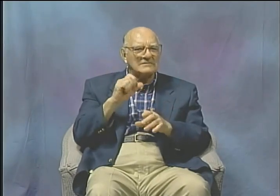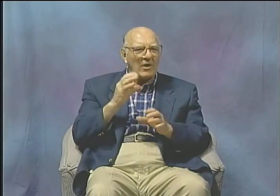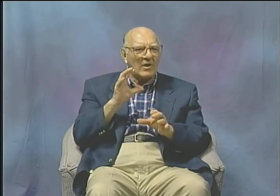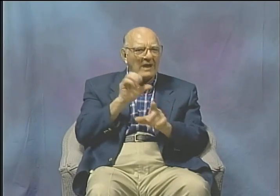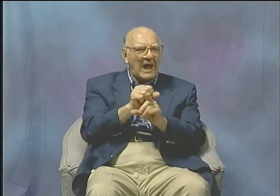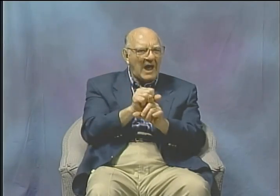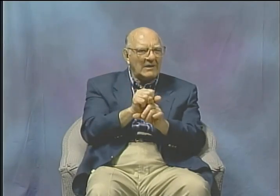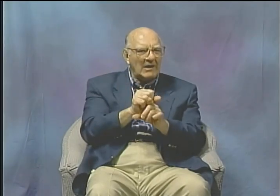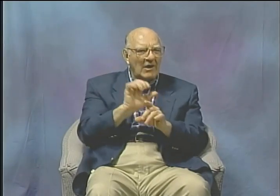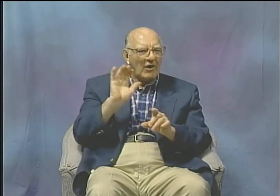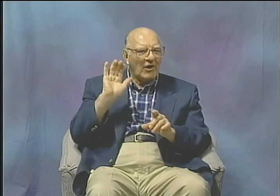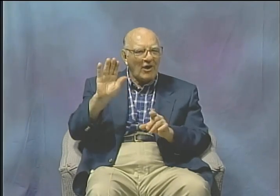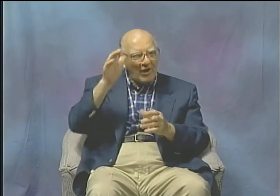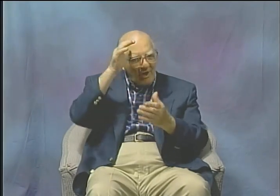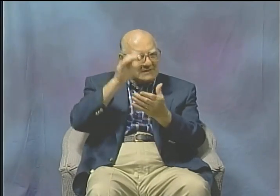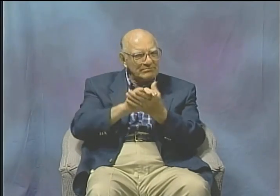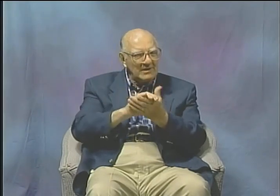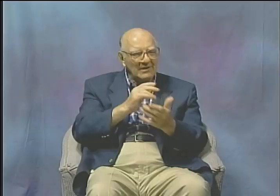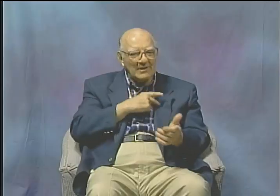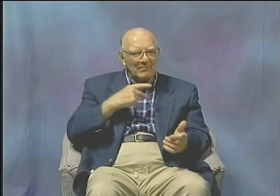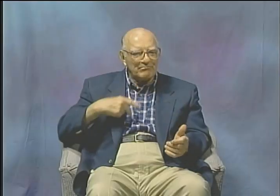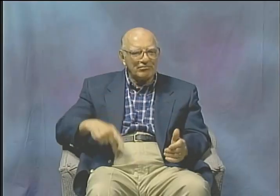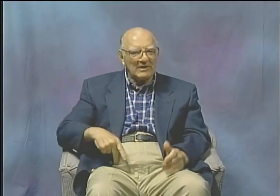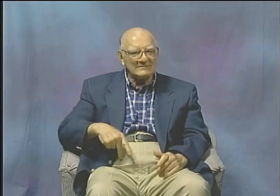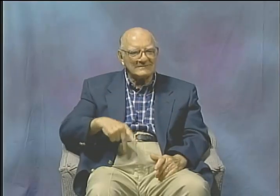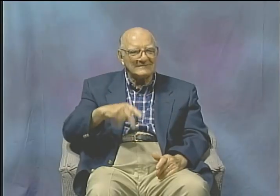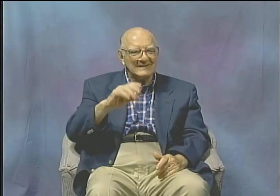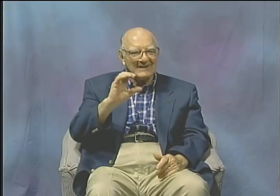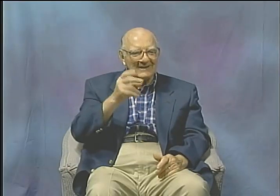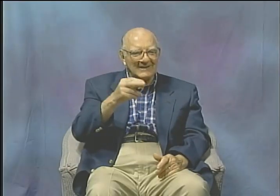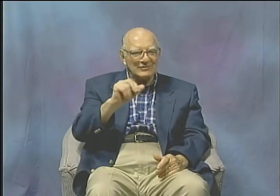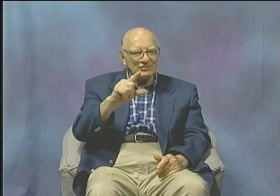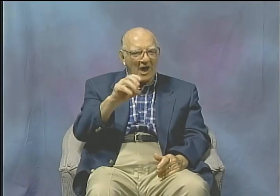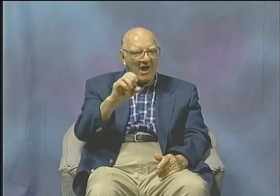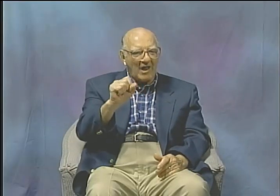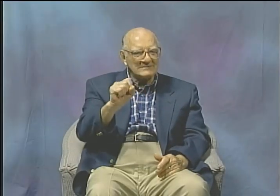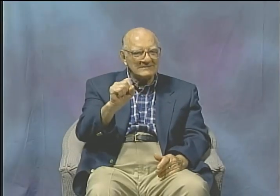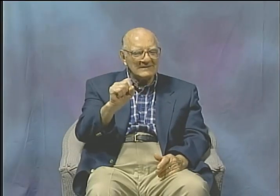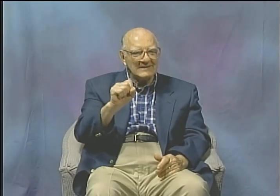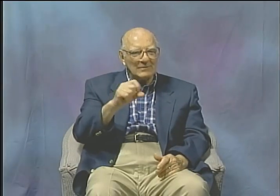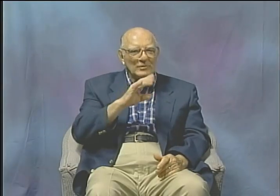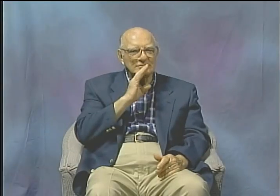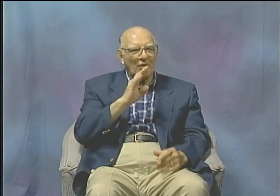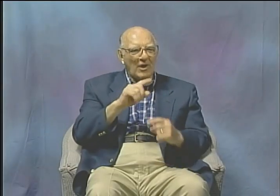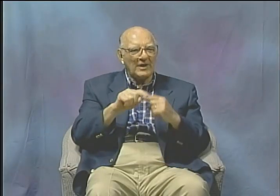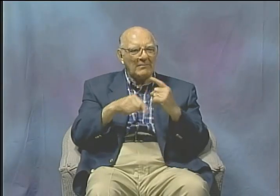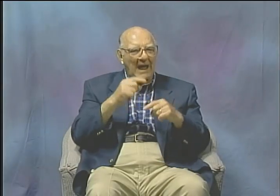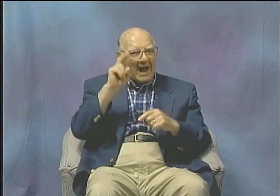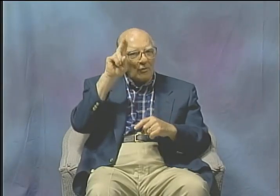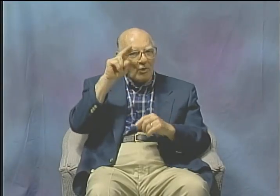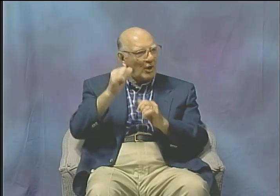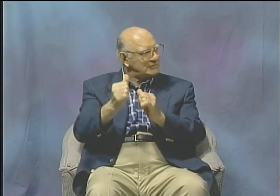also got her husband, Prince Charles, was talking about horse